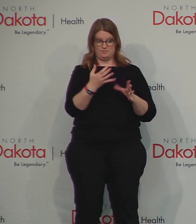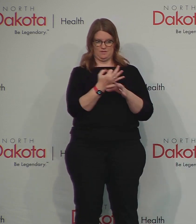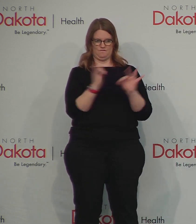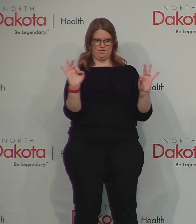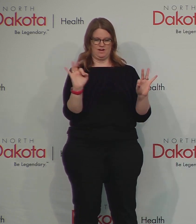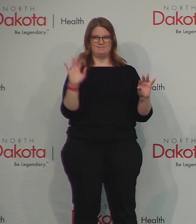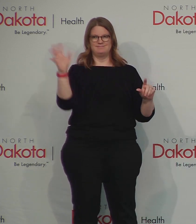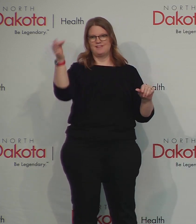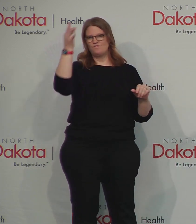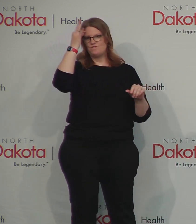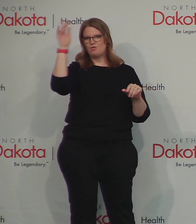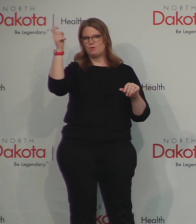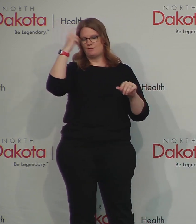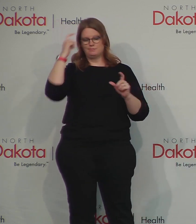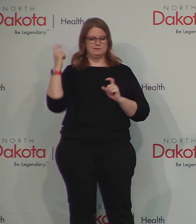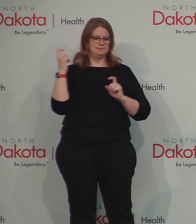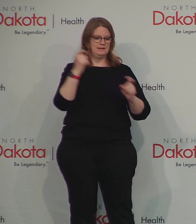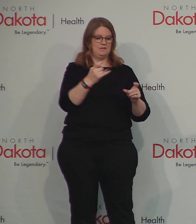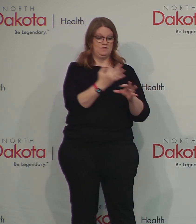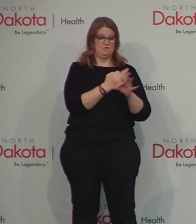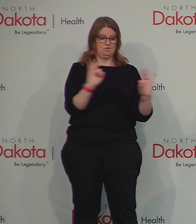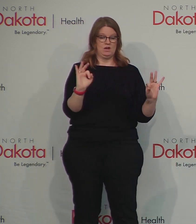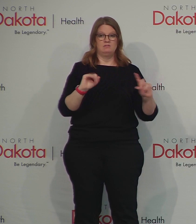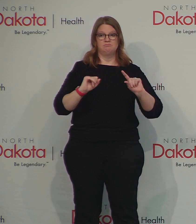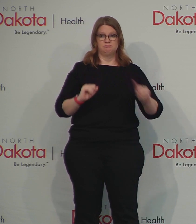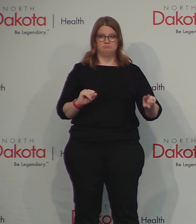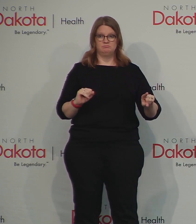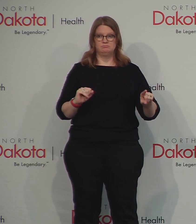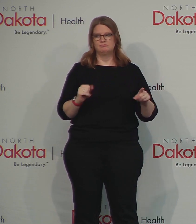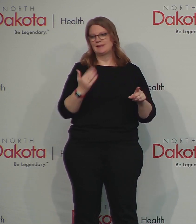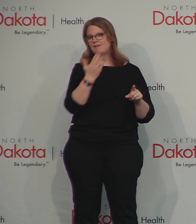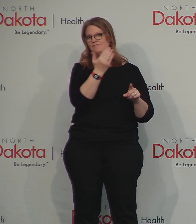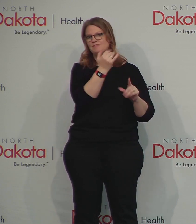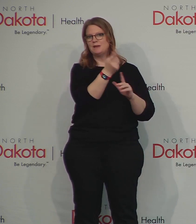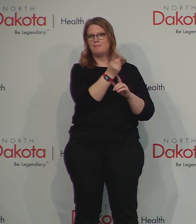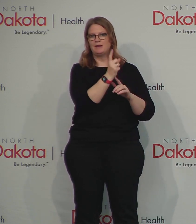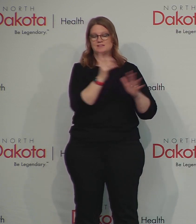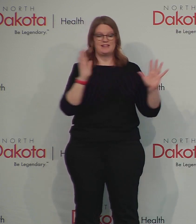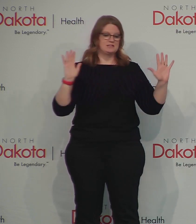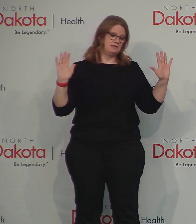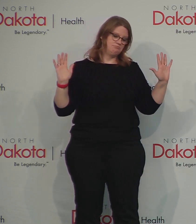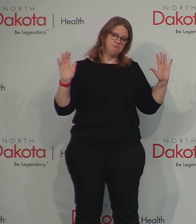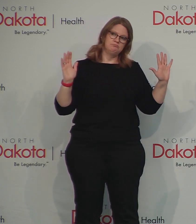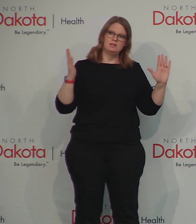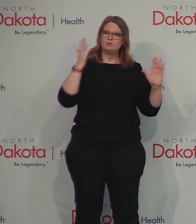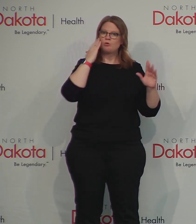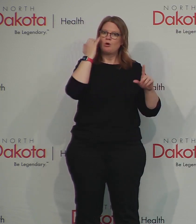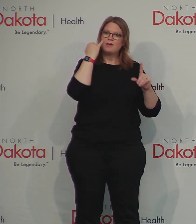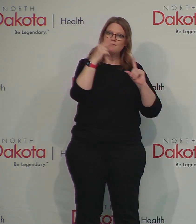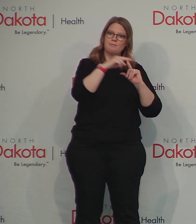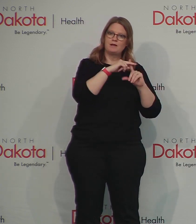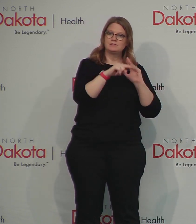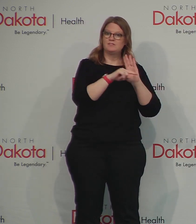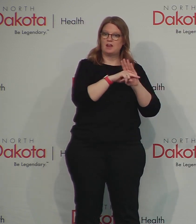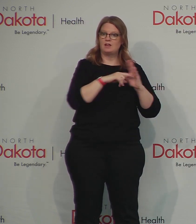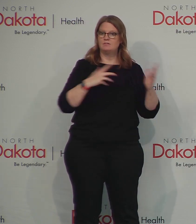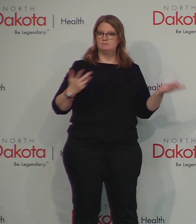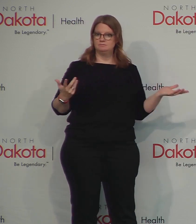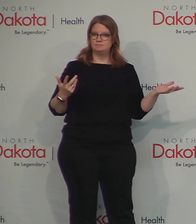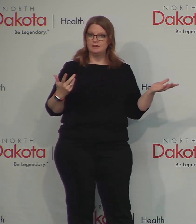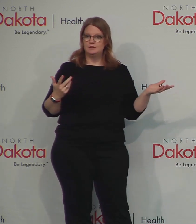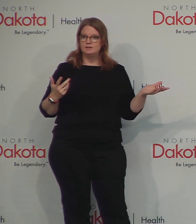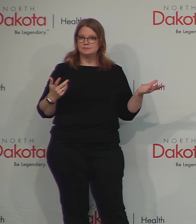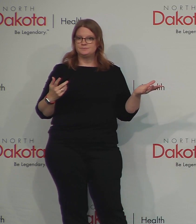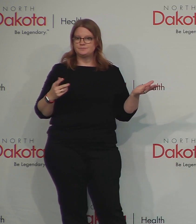by the federal government is something we should all, it takes 15 minutes of your time to know your status. And with that, you might be able